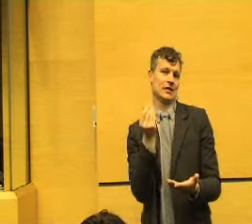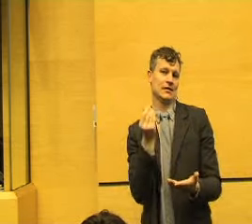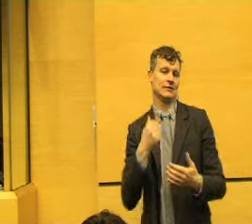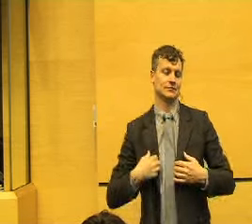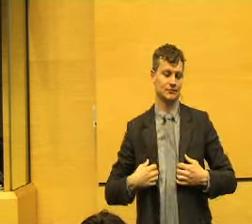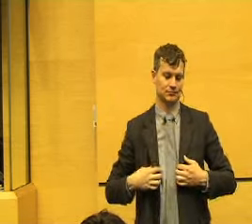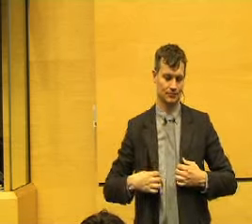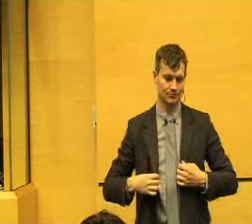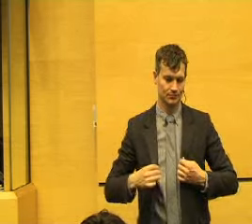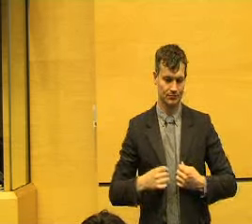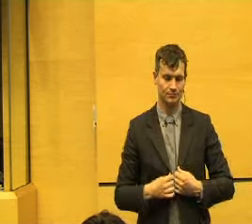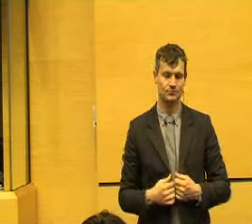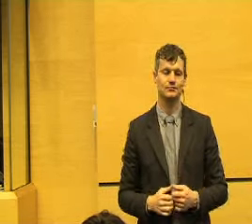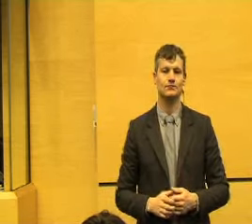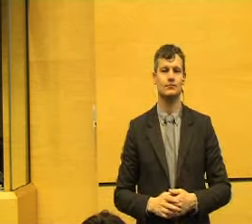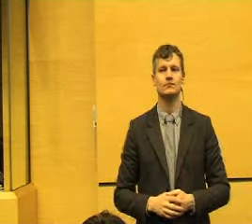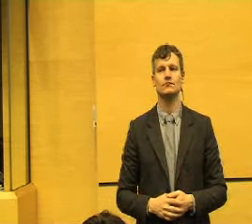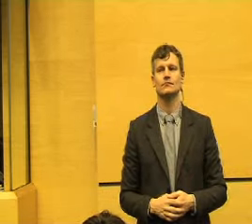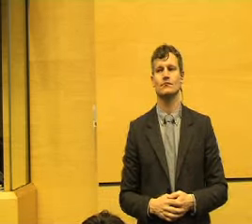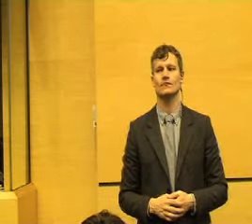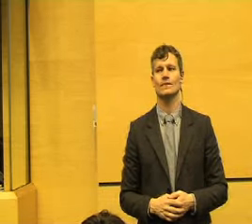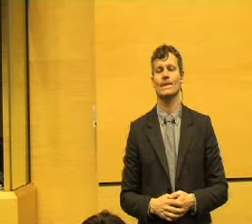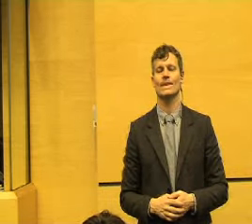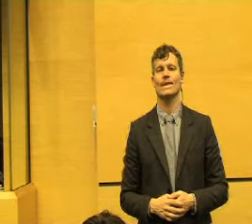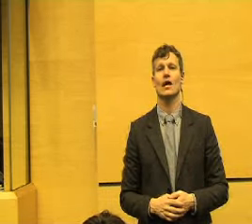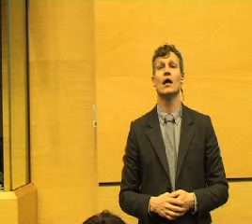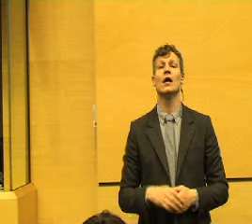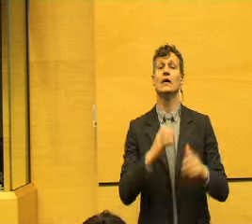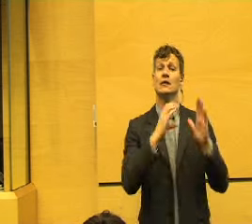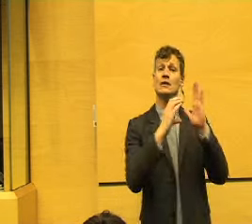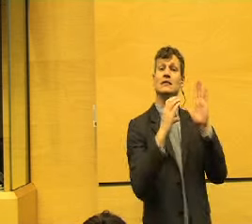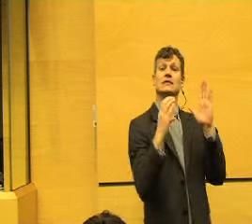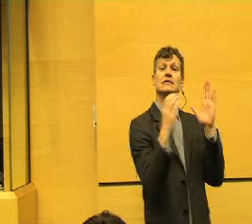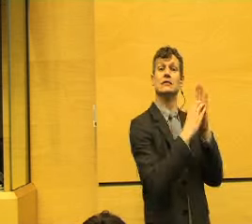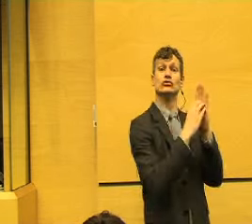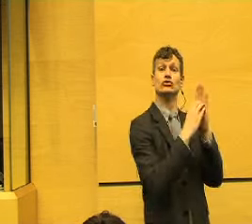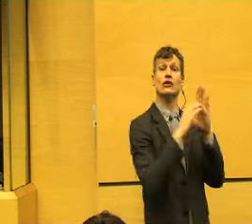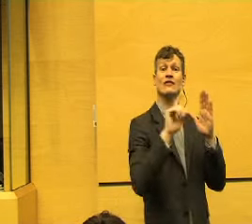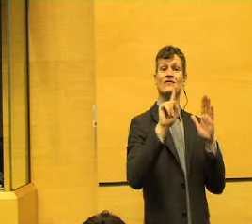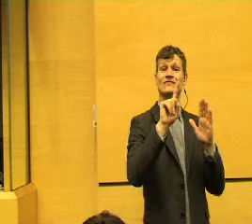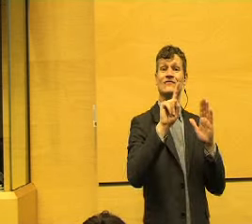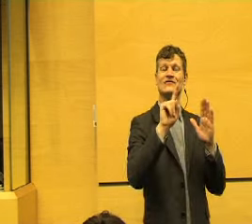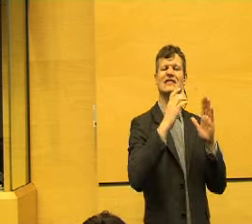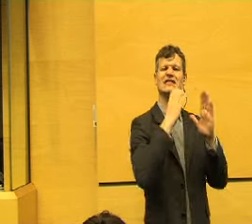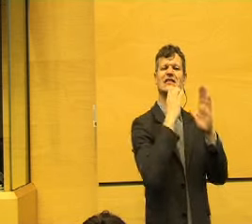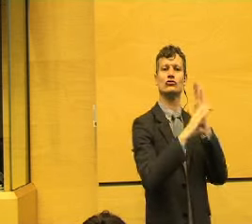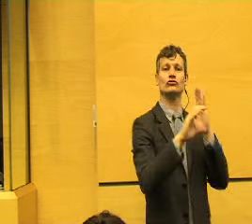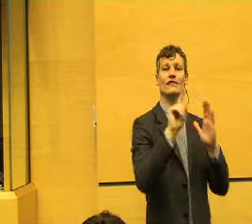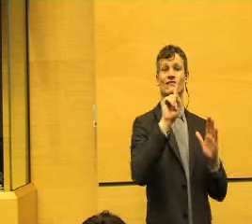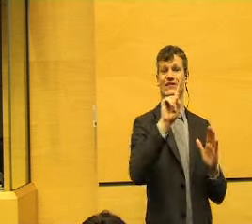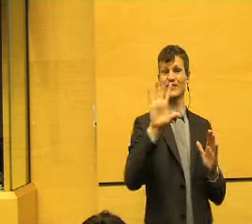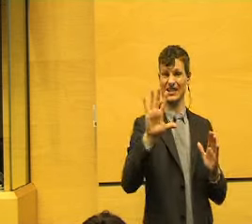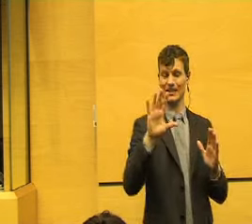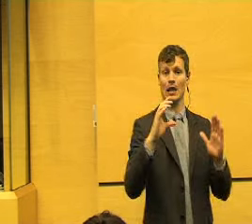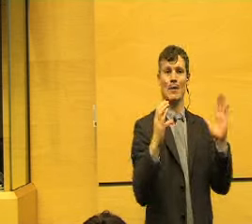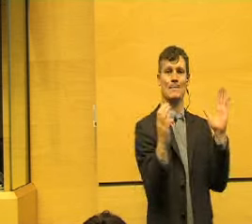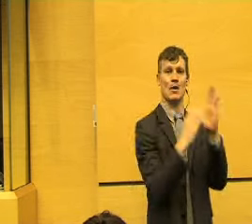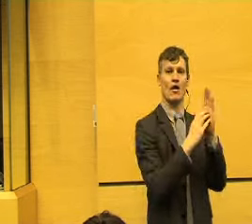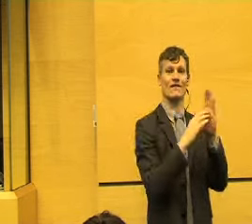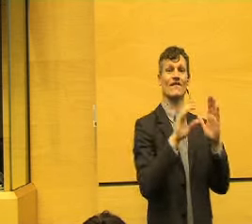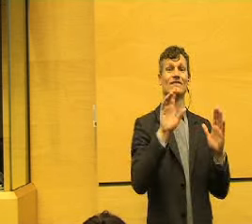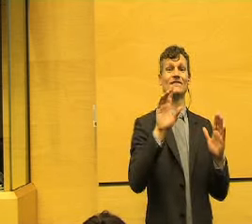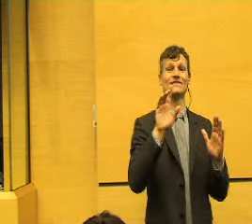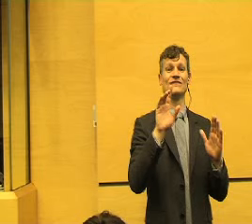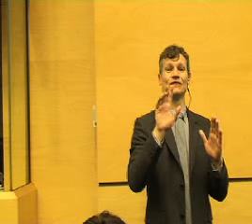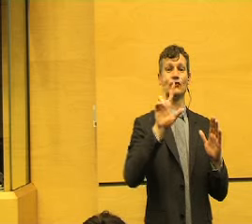Another on Section 15, Paragraph 3 of the Person with Disabilities Empowerment Act,